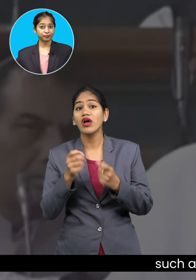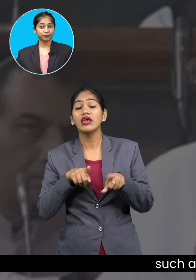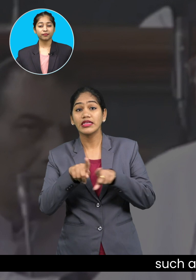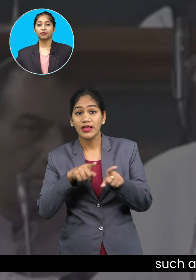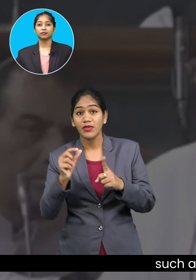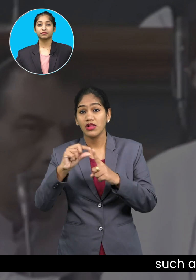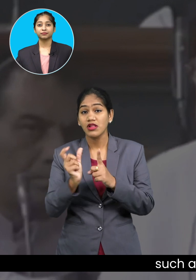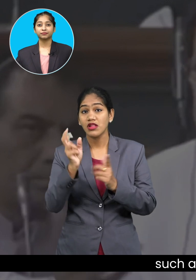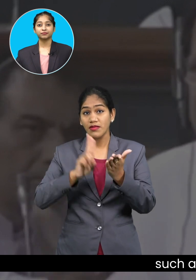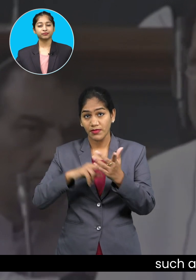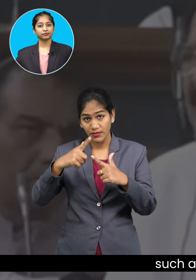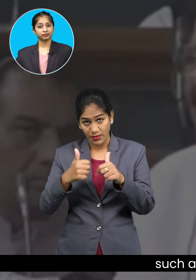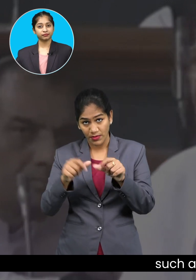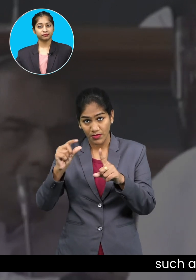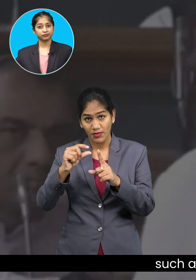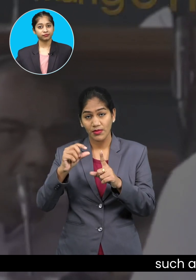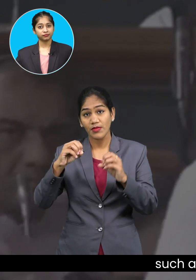Punjab,